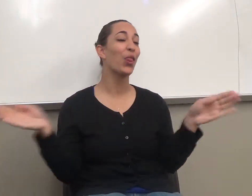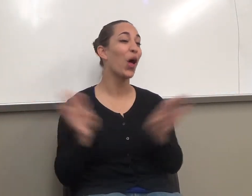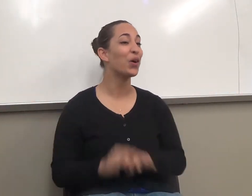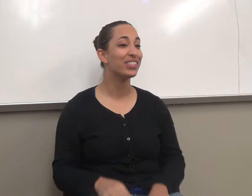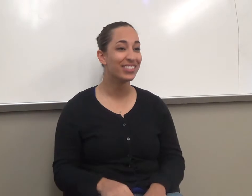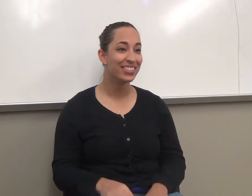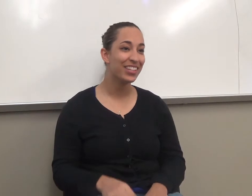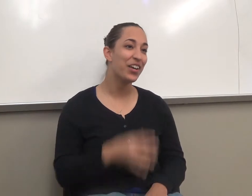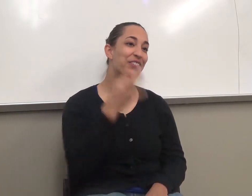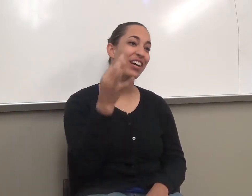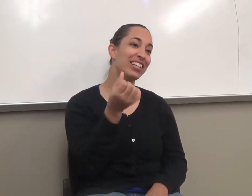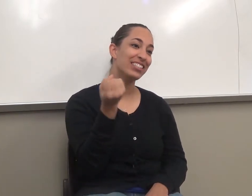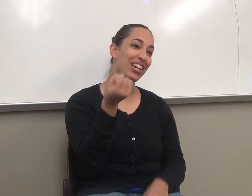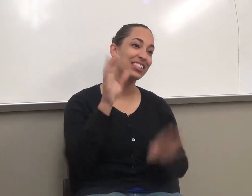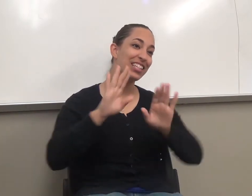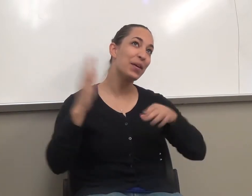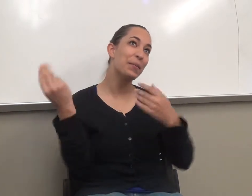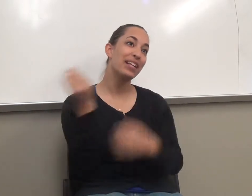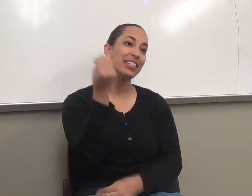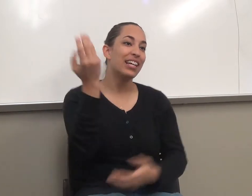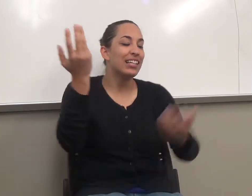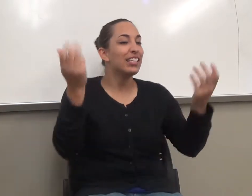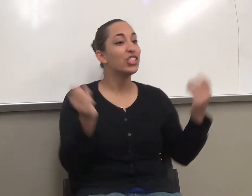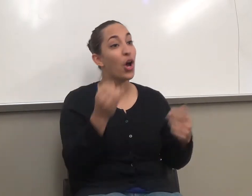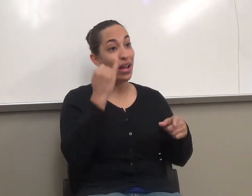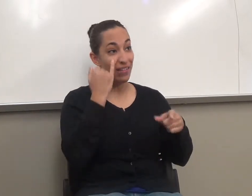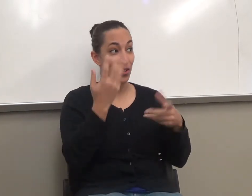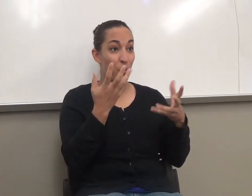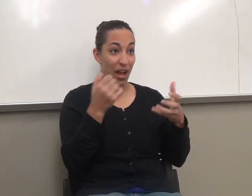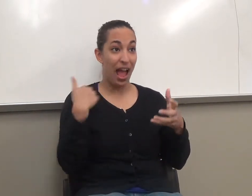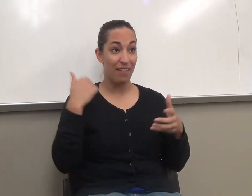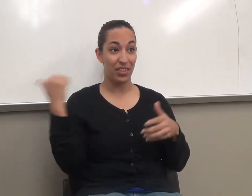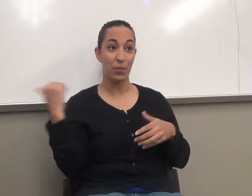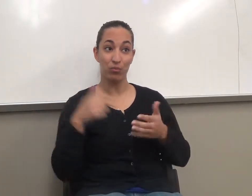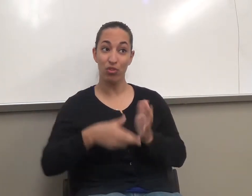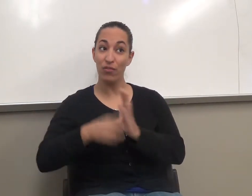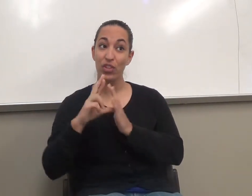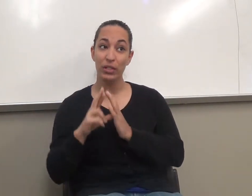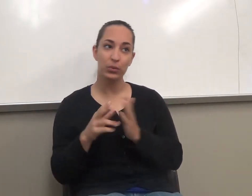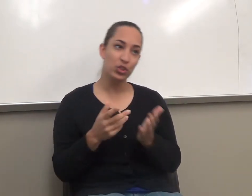So if you are going to have them review it, you need to either get down there with it this afternoon or